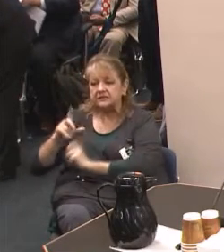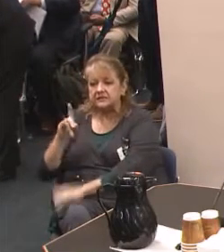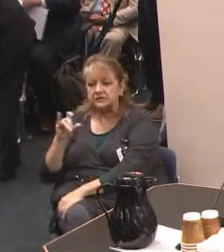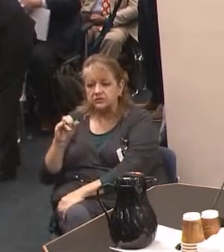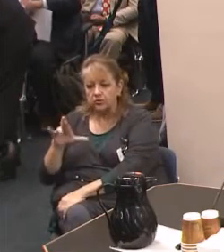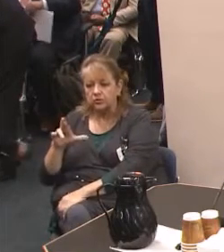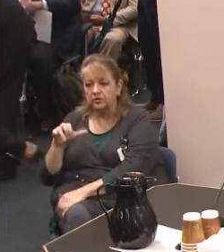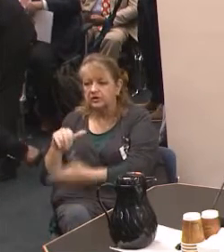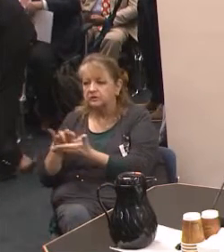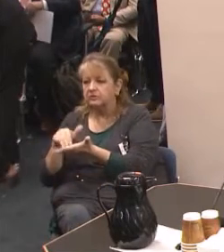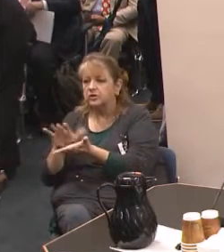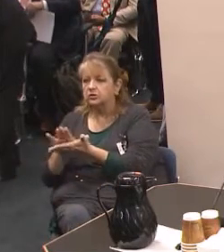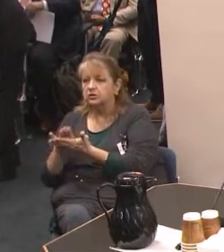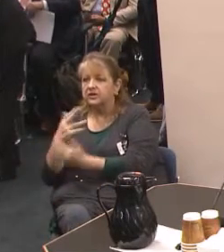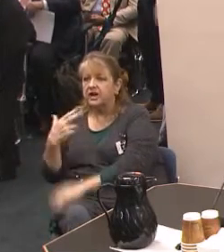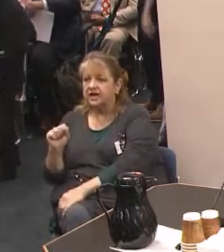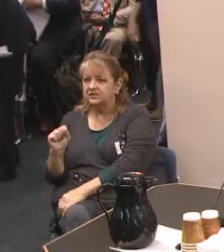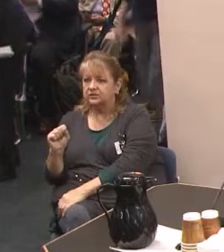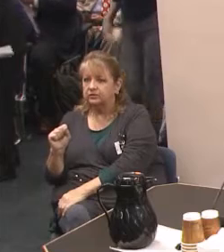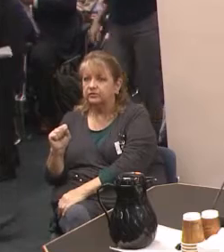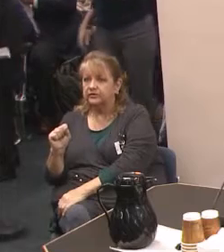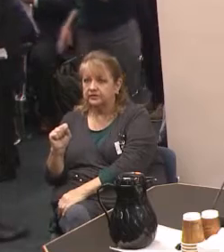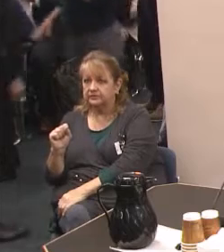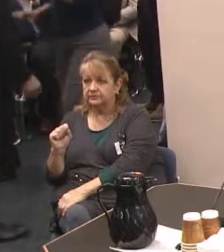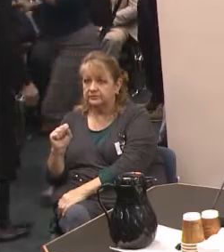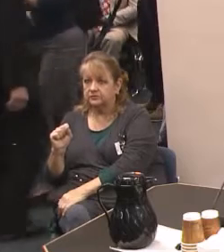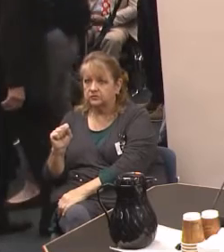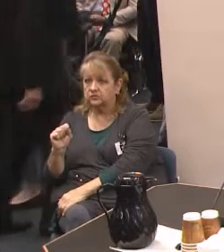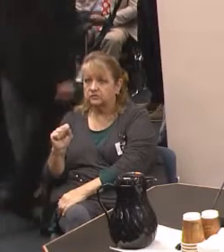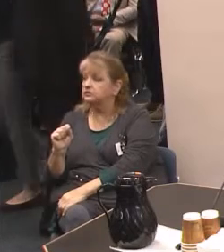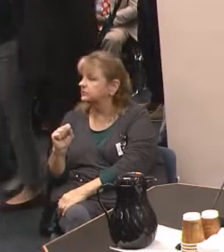middle school and high school. I think we've narrowed it down to age appropriateness,